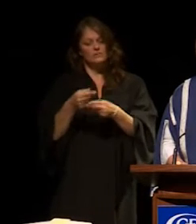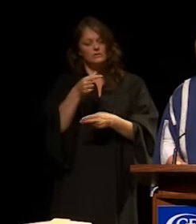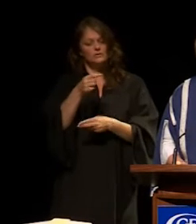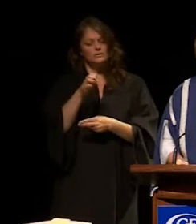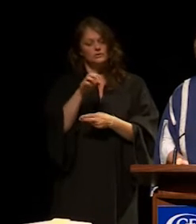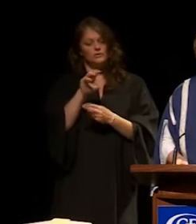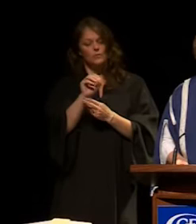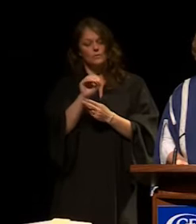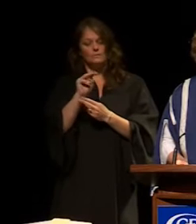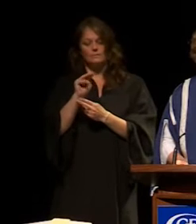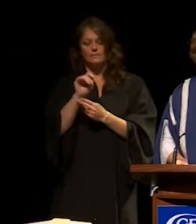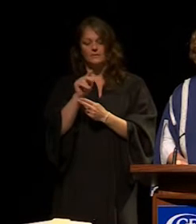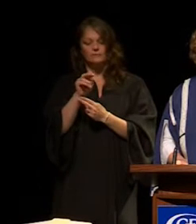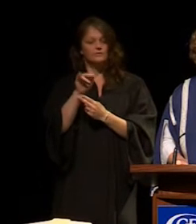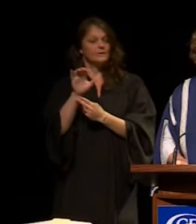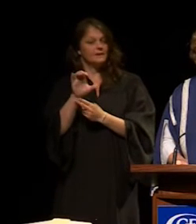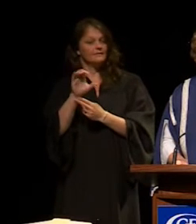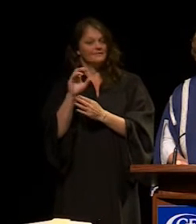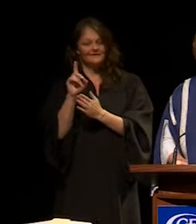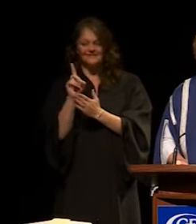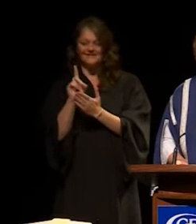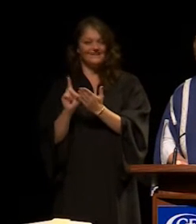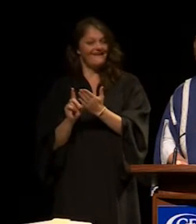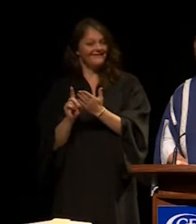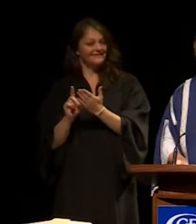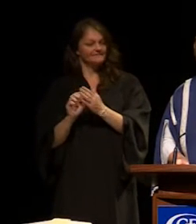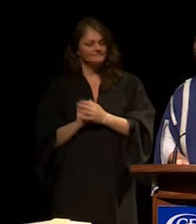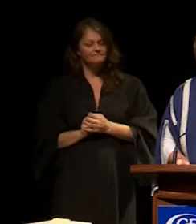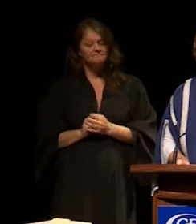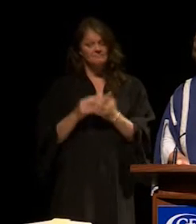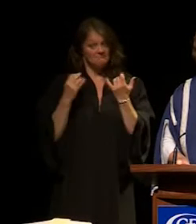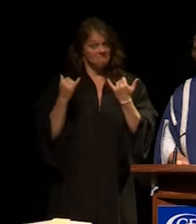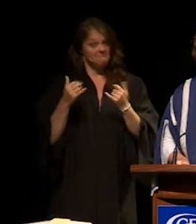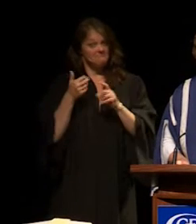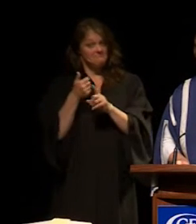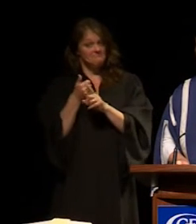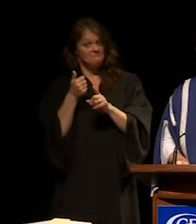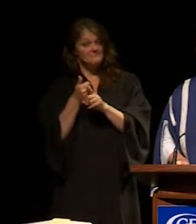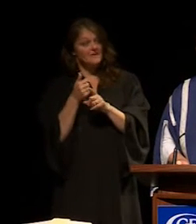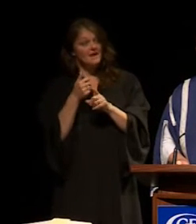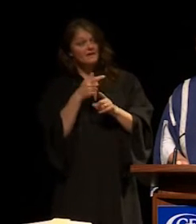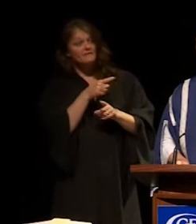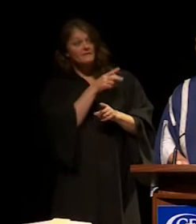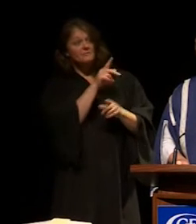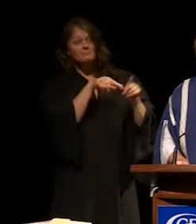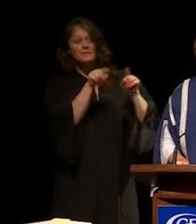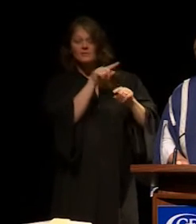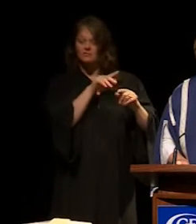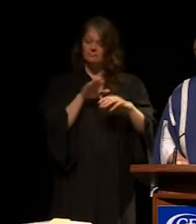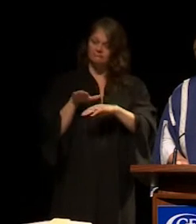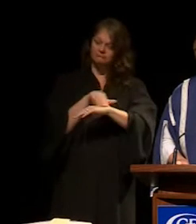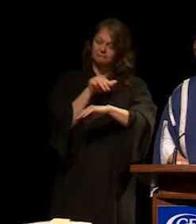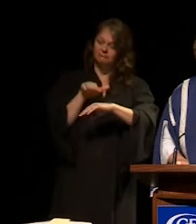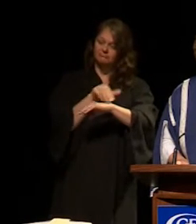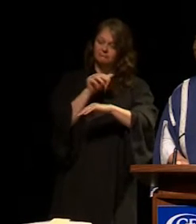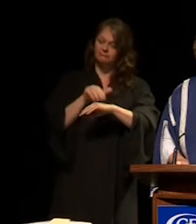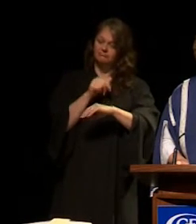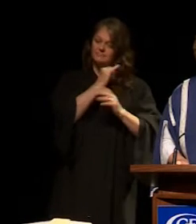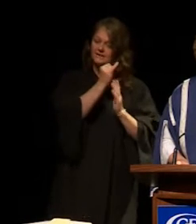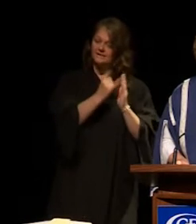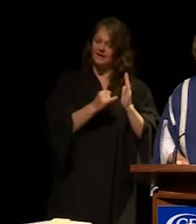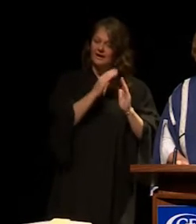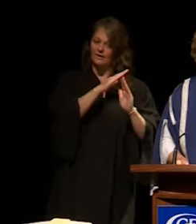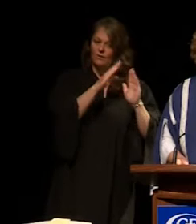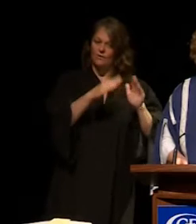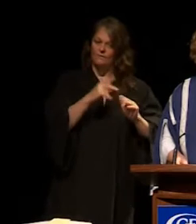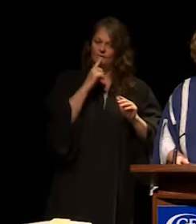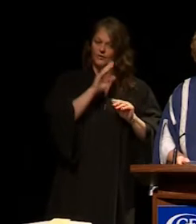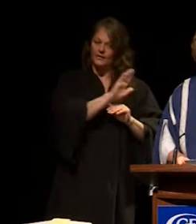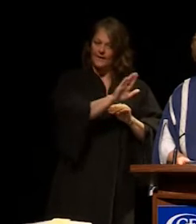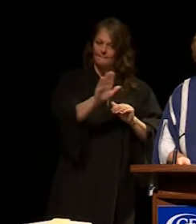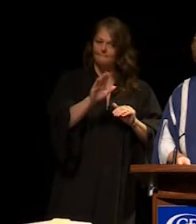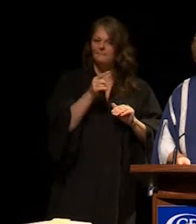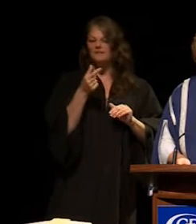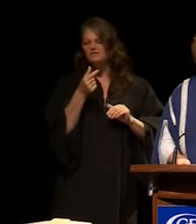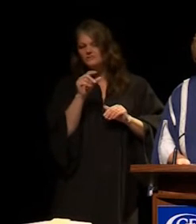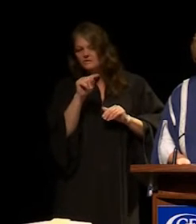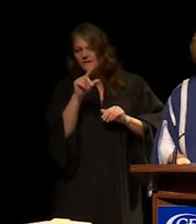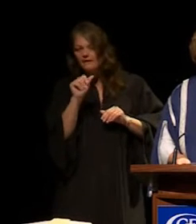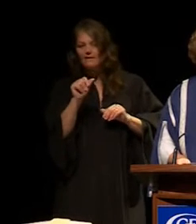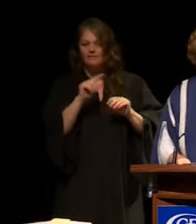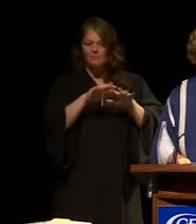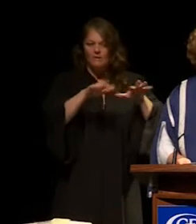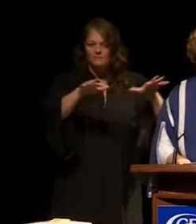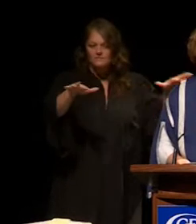Design. He's now designing homes for clients across the GTA and beyond. And then there's